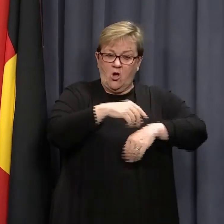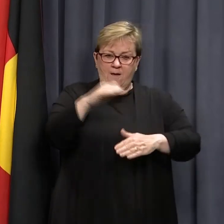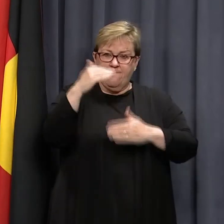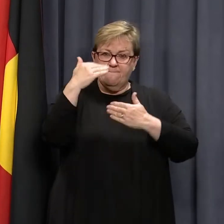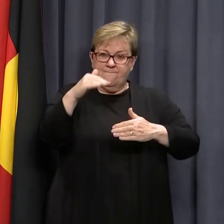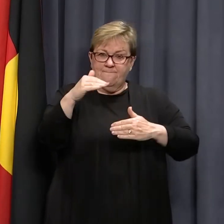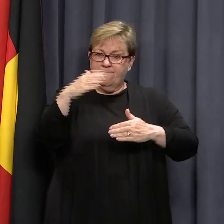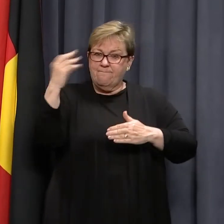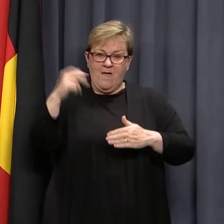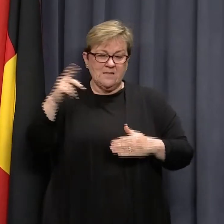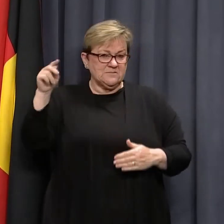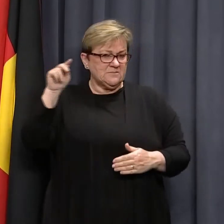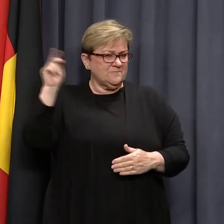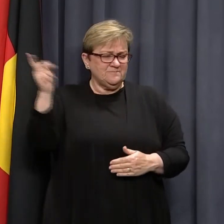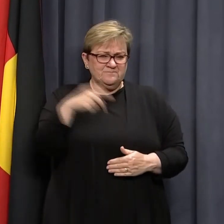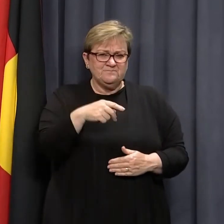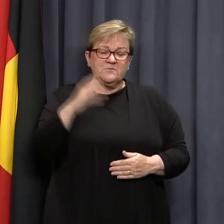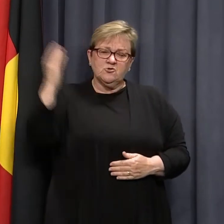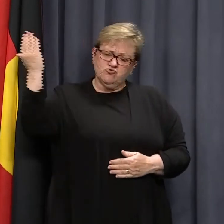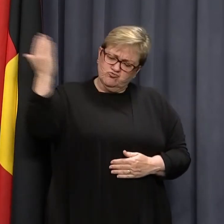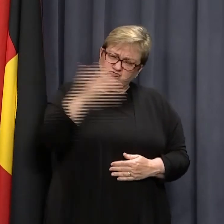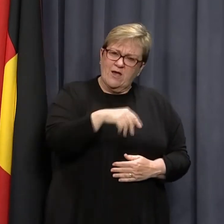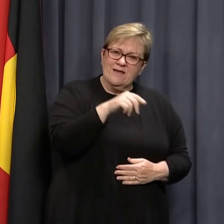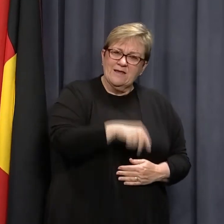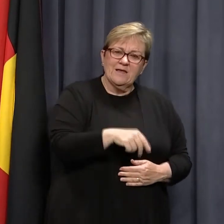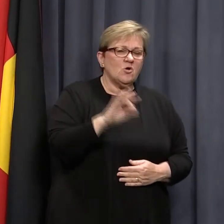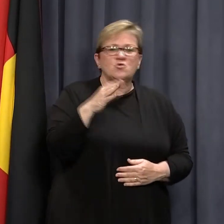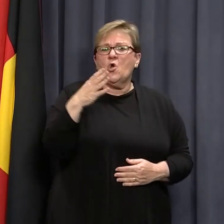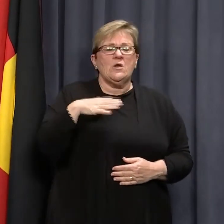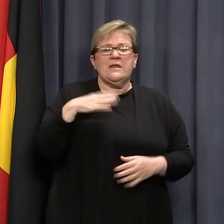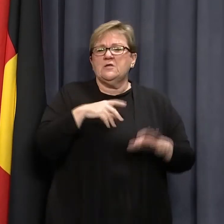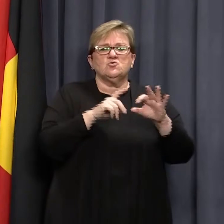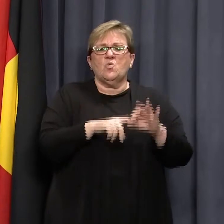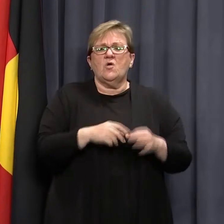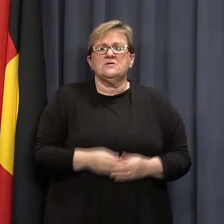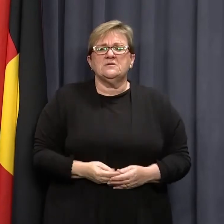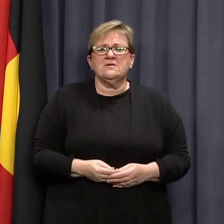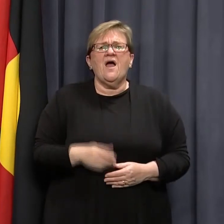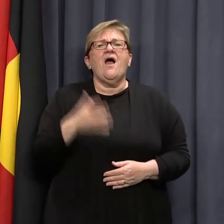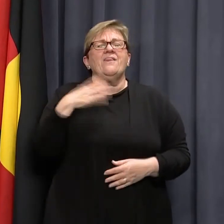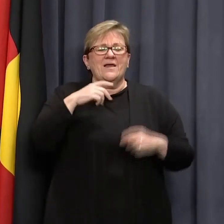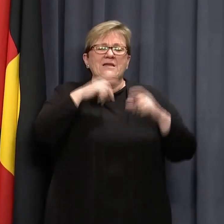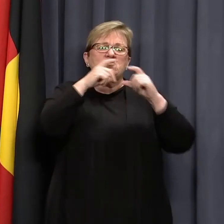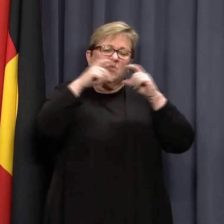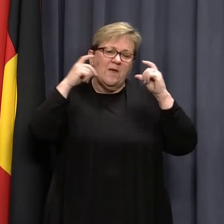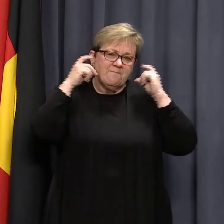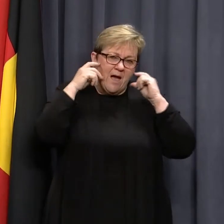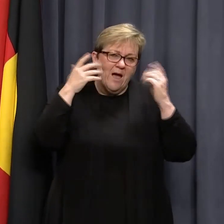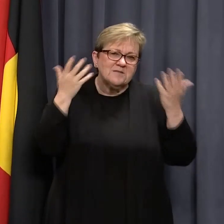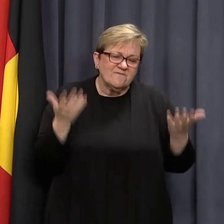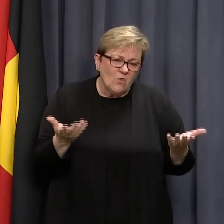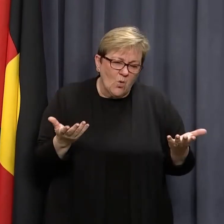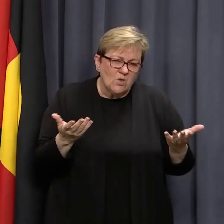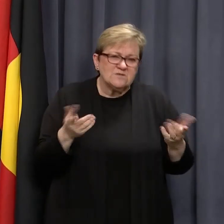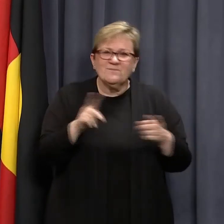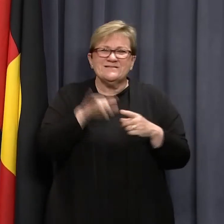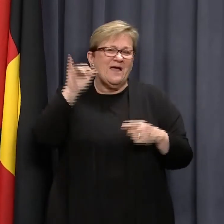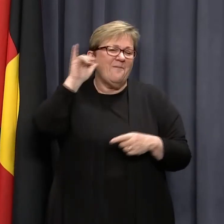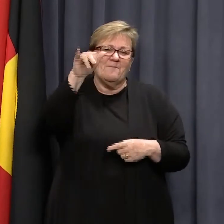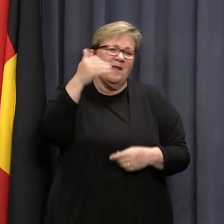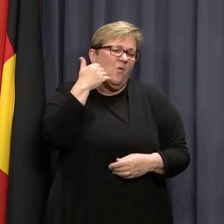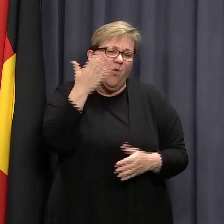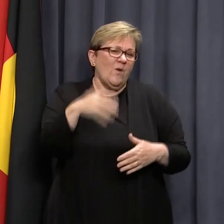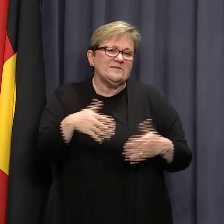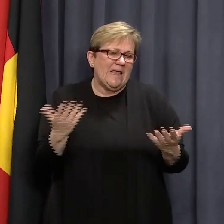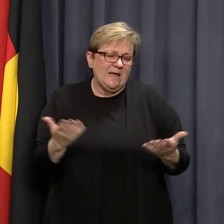to do that within, and come straight in, they won't be required to quarantine. Obviously they need to wear masks, but that's a requirement on airlines as